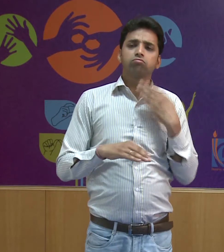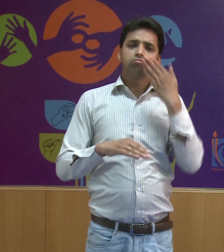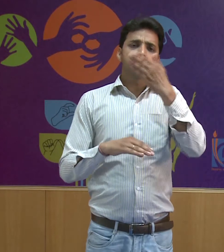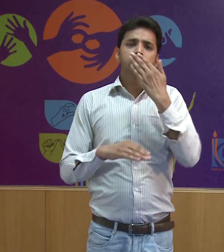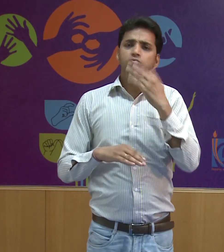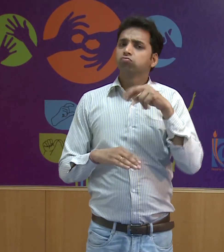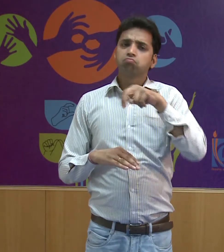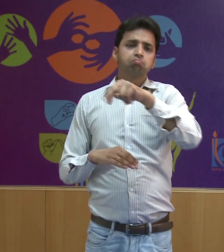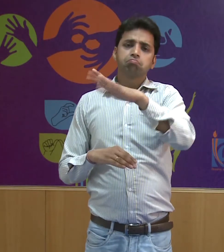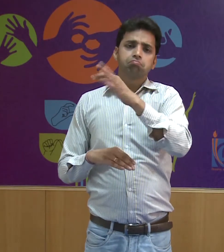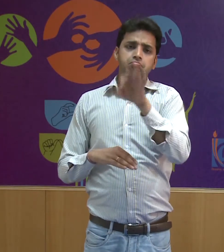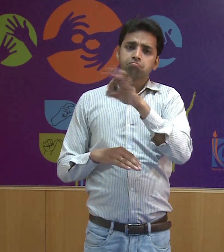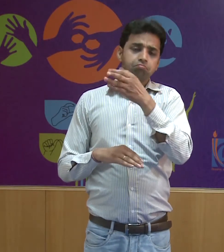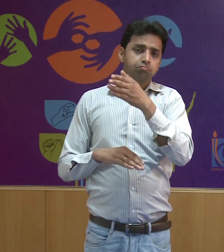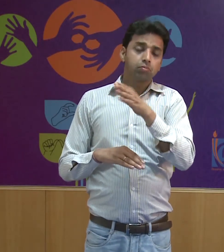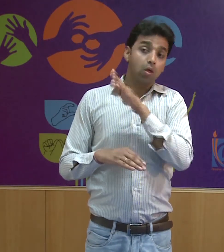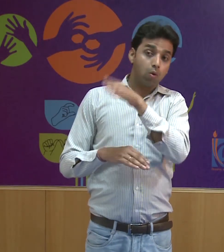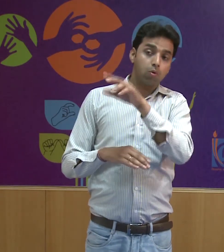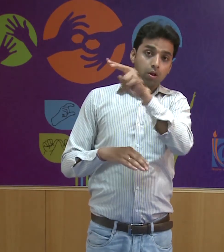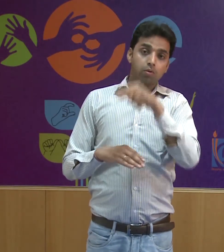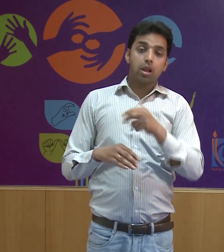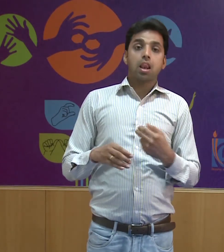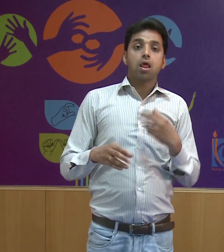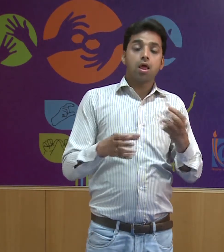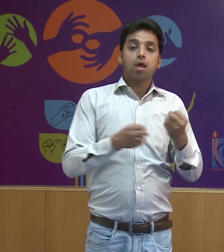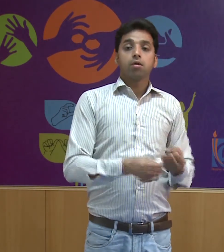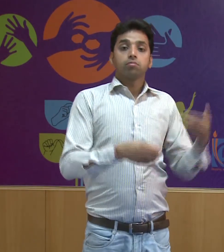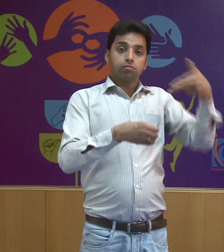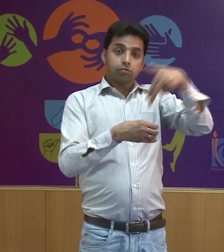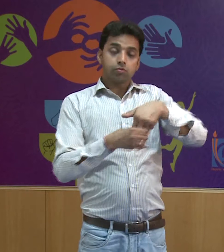school will get admission in local school.